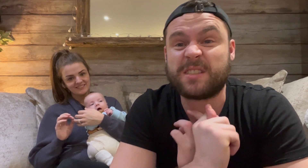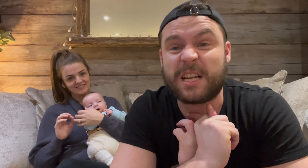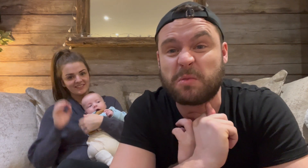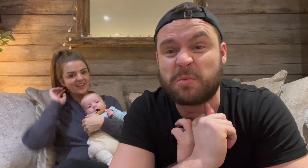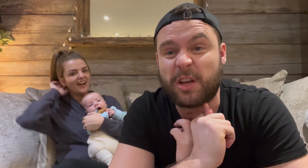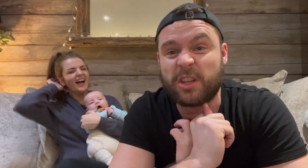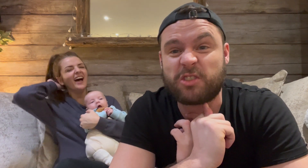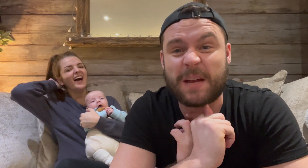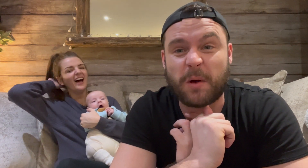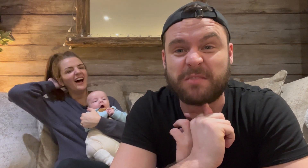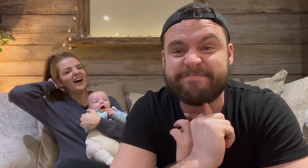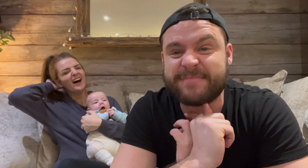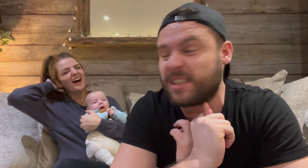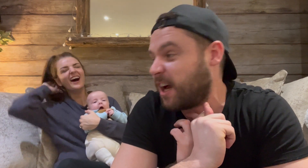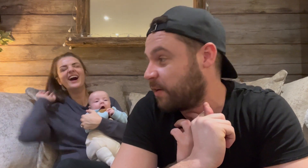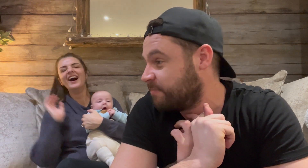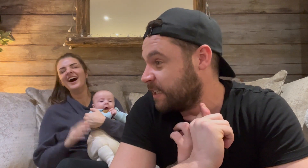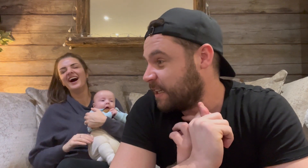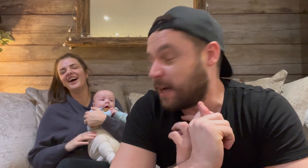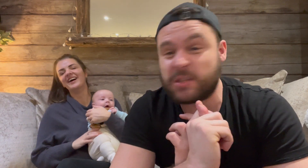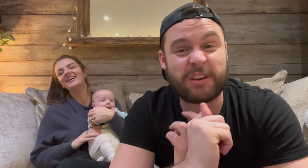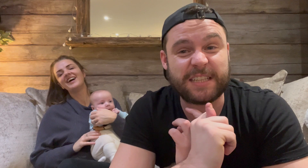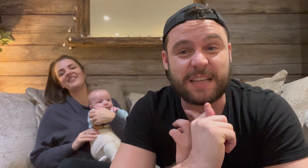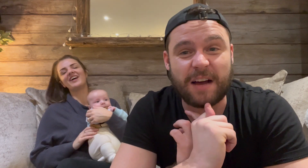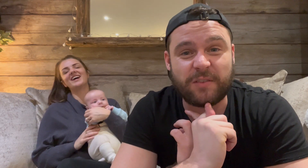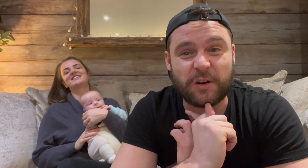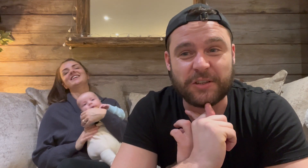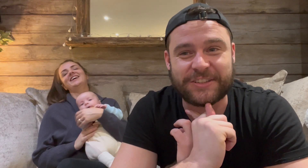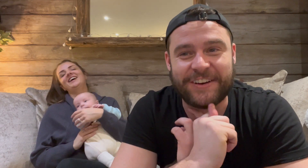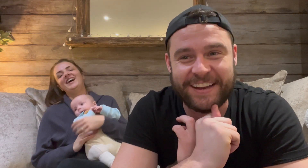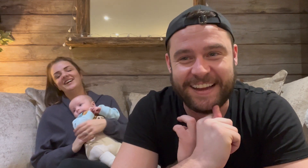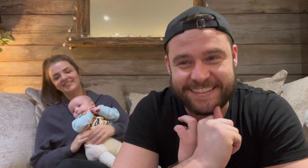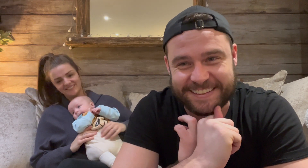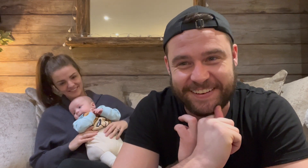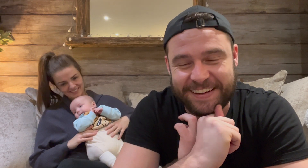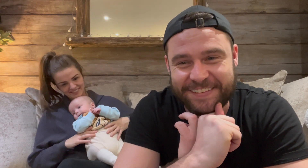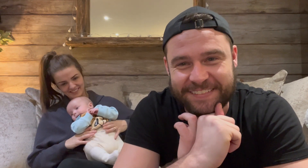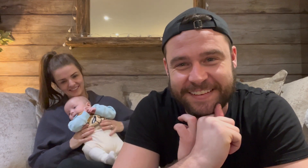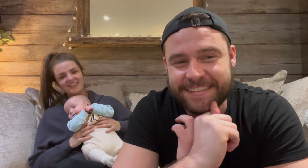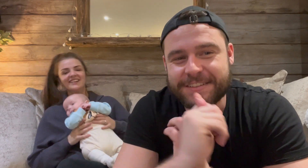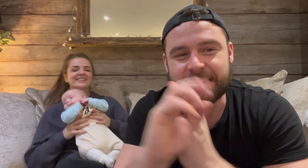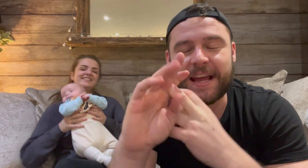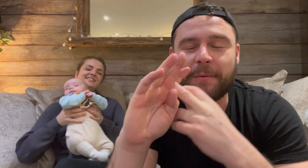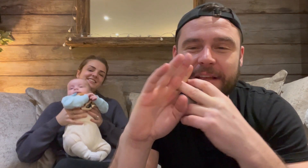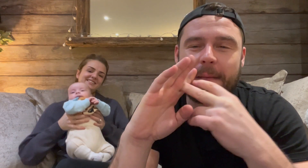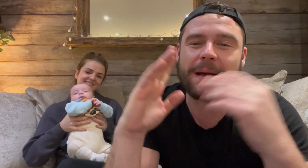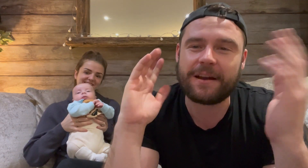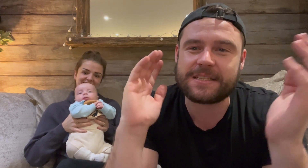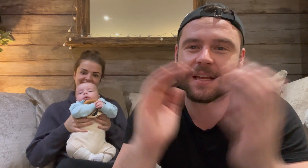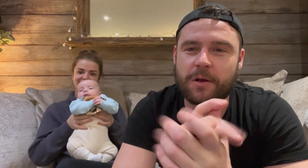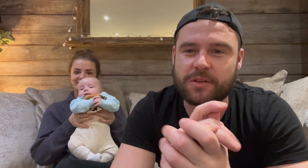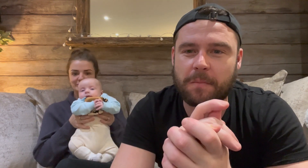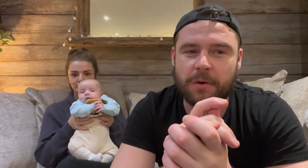attachment to put it on the tripod. So that was a great start for us, wasn't it? So yeah, we'll get better as it goes on. But we